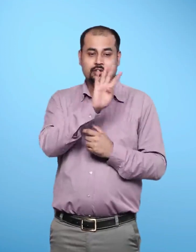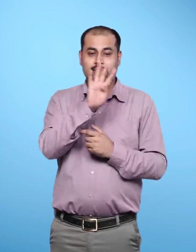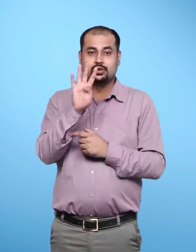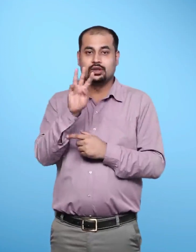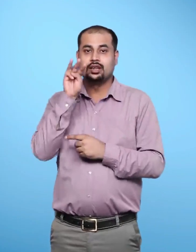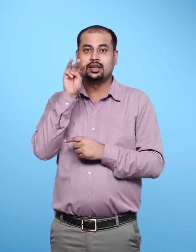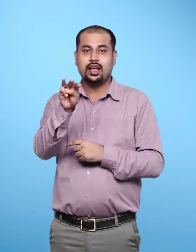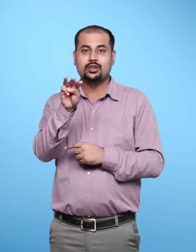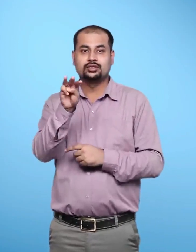44,000.